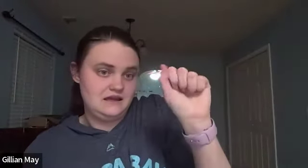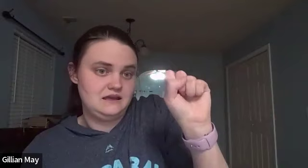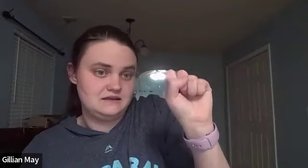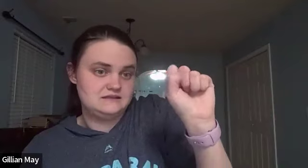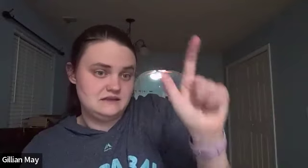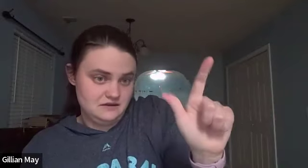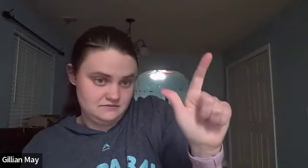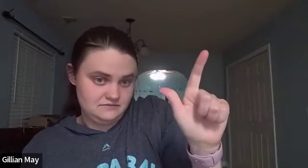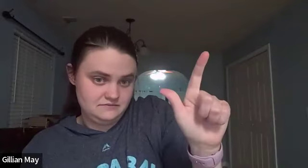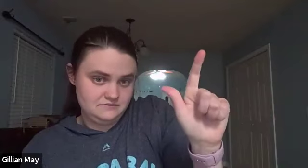ASL.